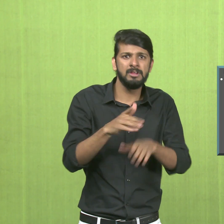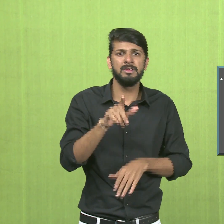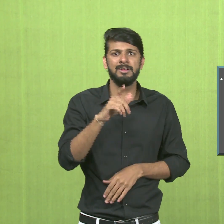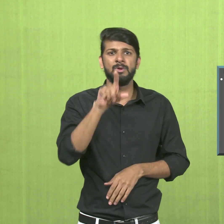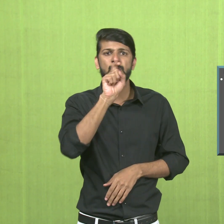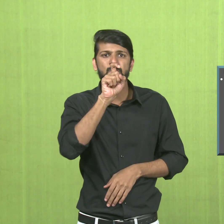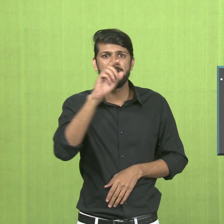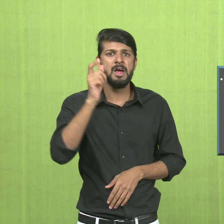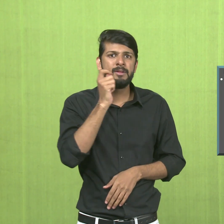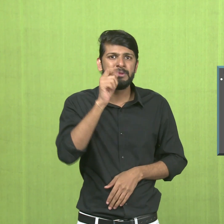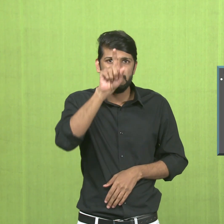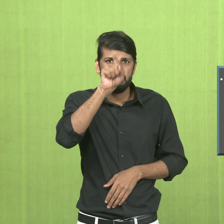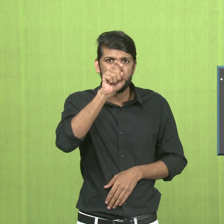fish and hen.